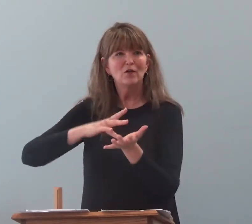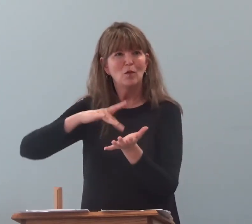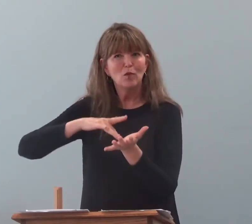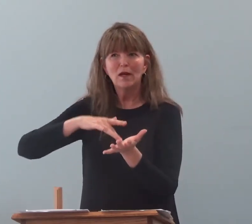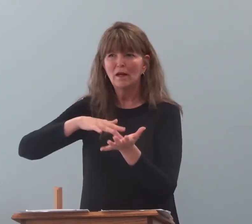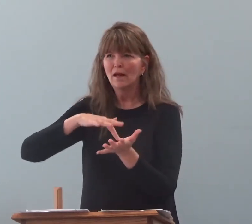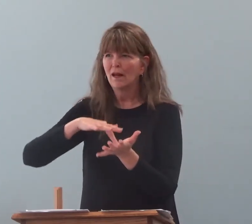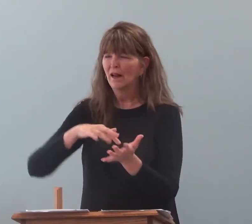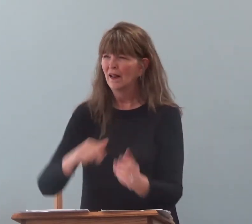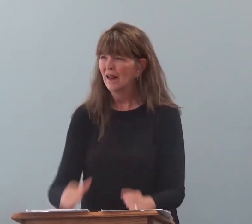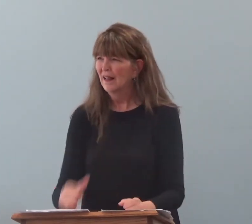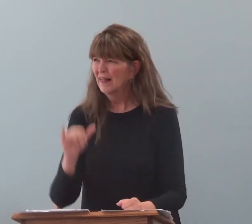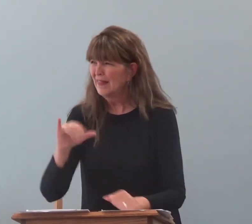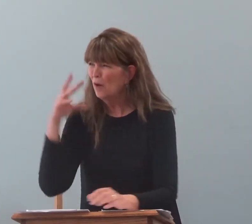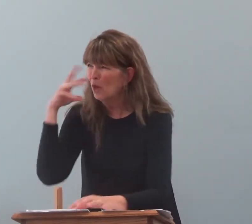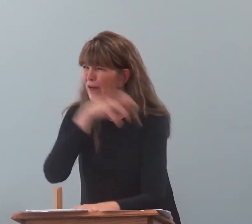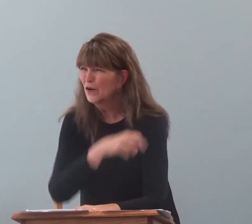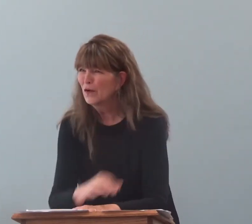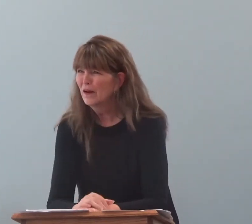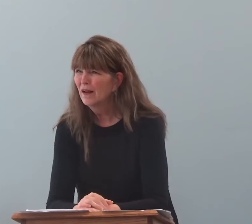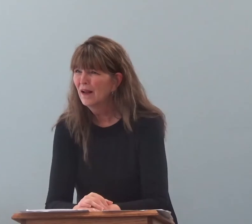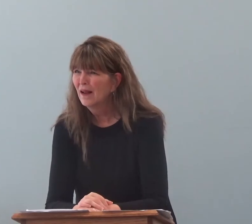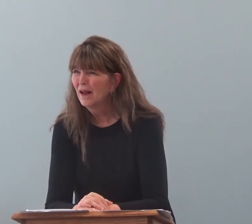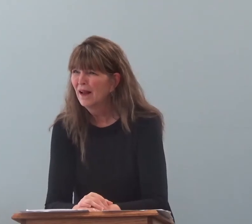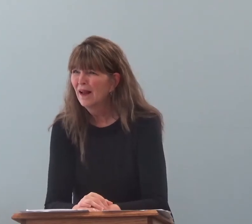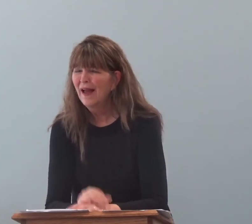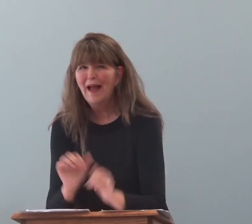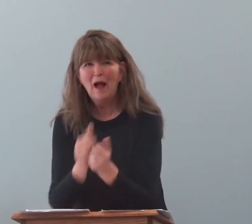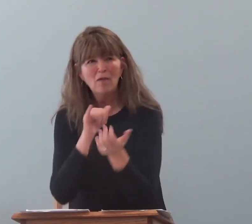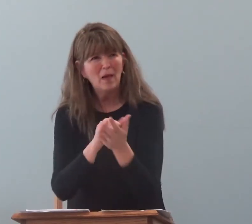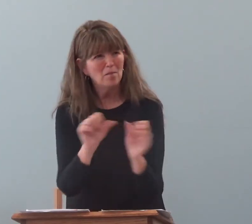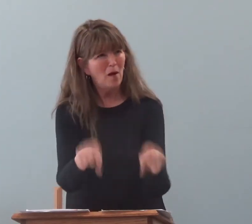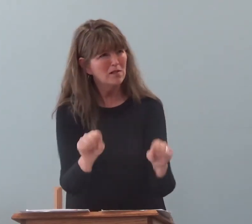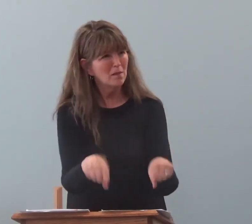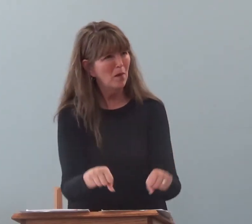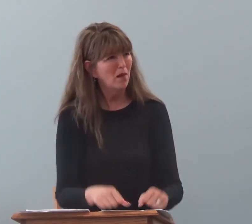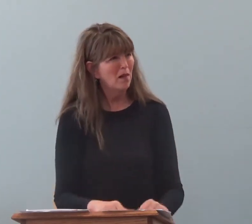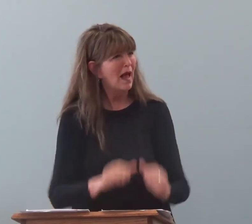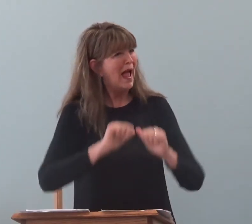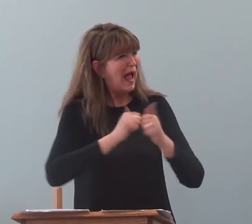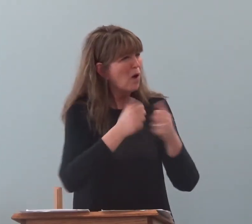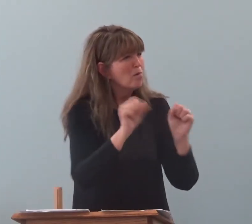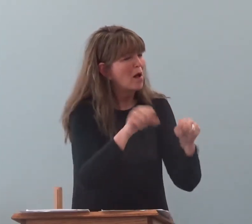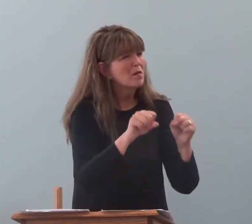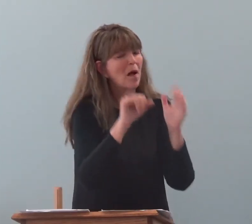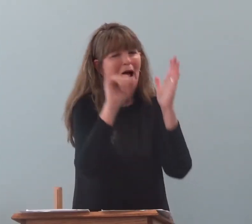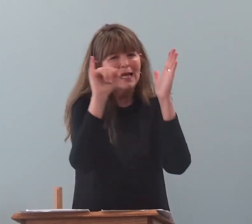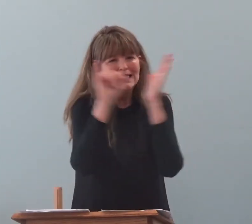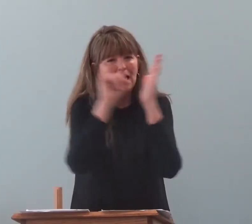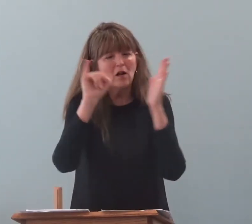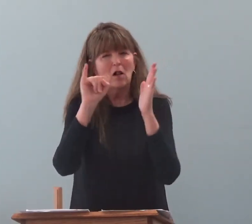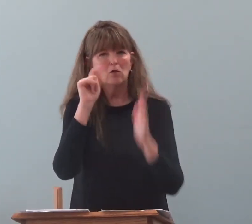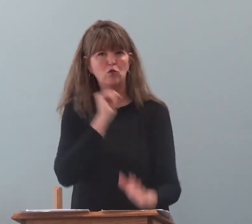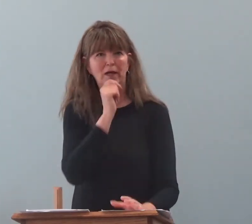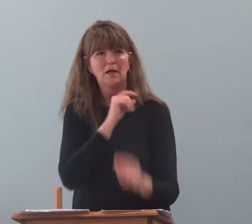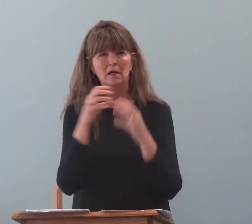I want to reiterate that. Even identical twins have unique fingerprints. How amazing is